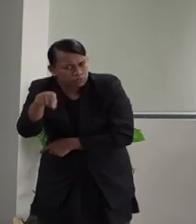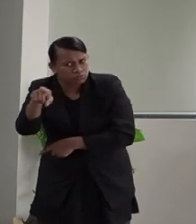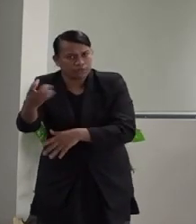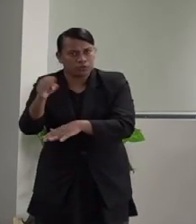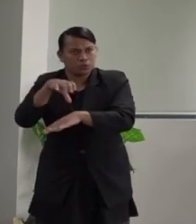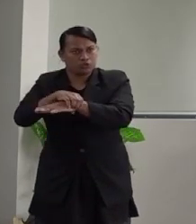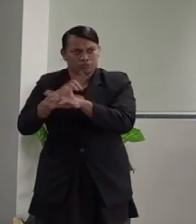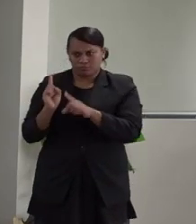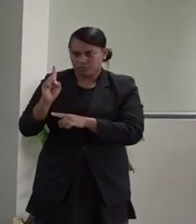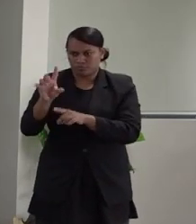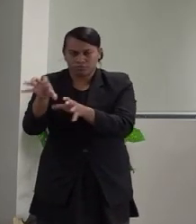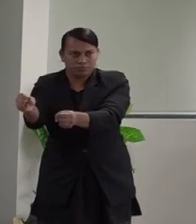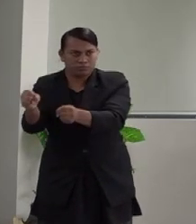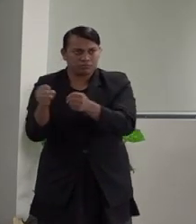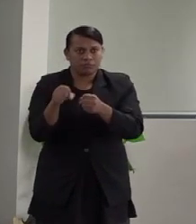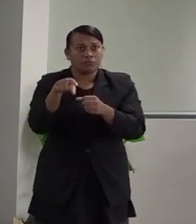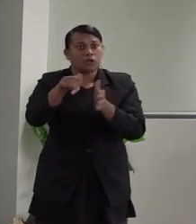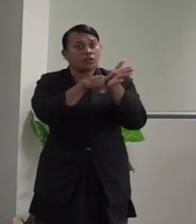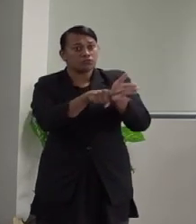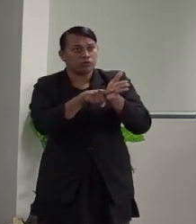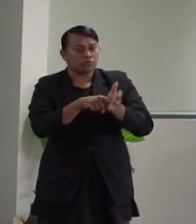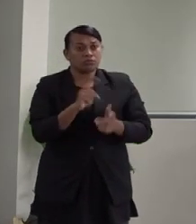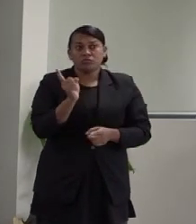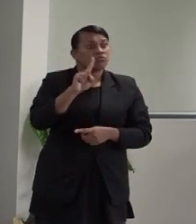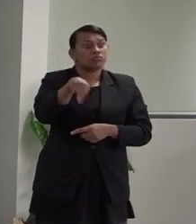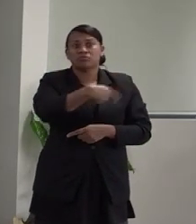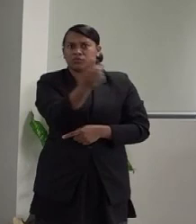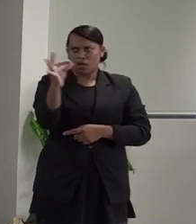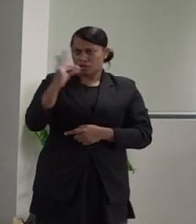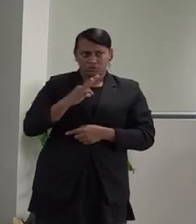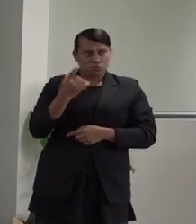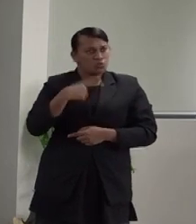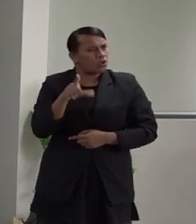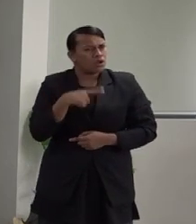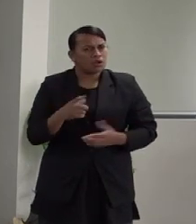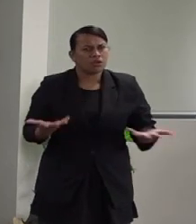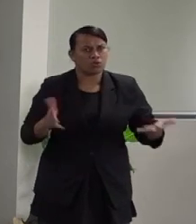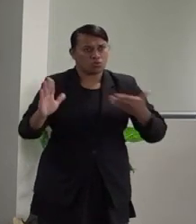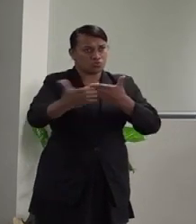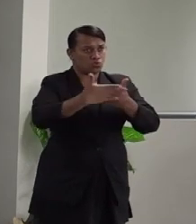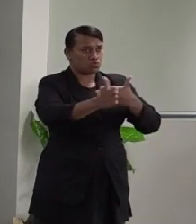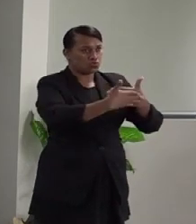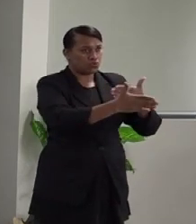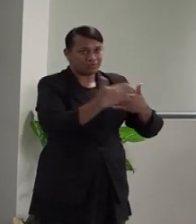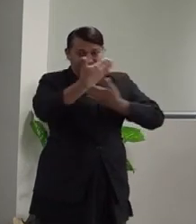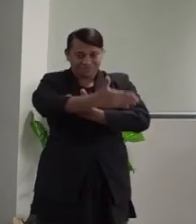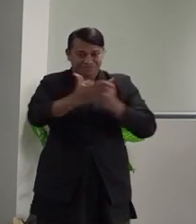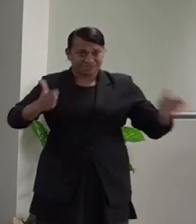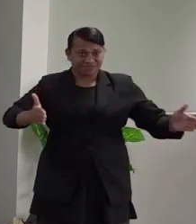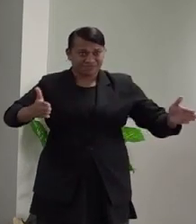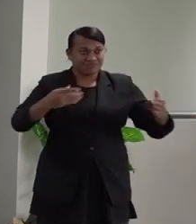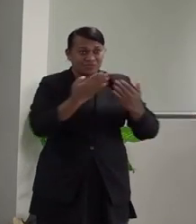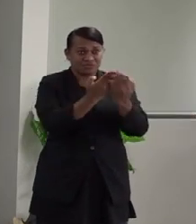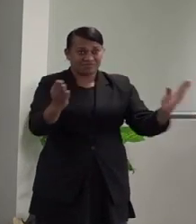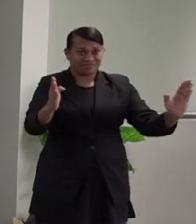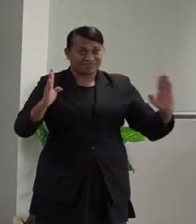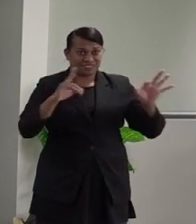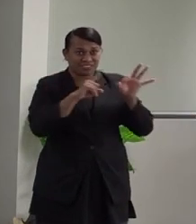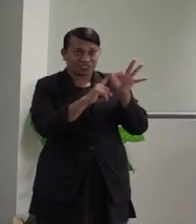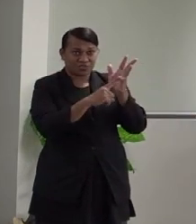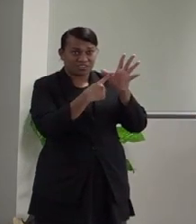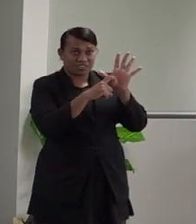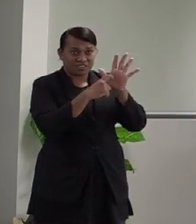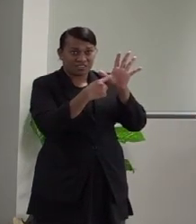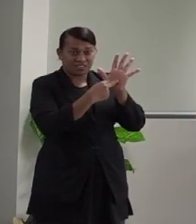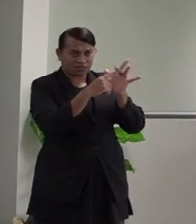For anyone out there still asking why we've had to shut down the Voreqe confined area, this case is exactly